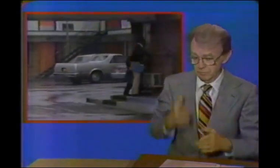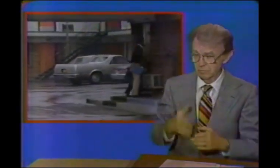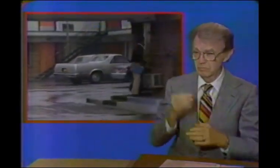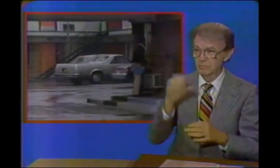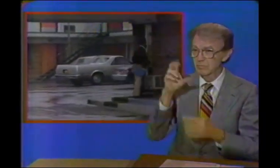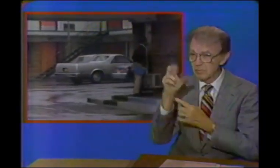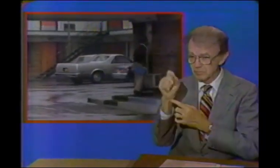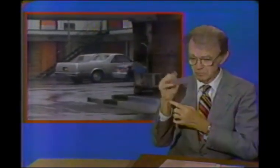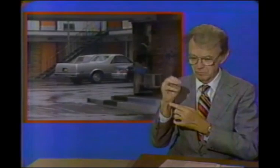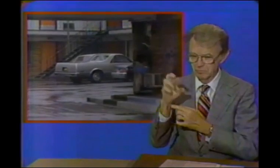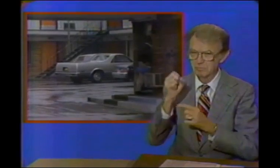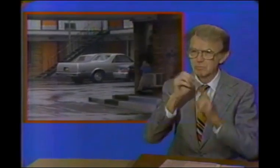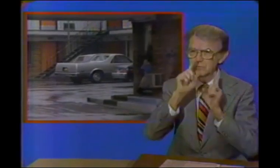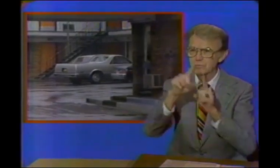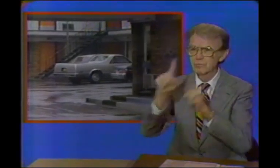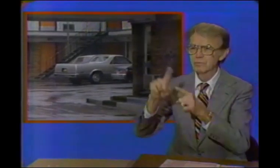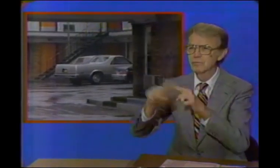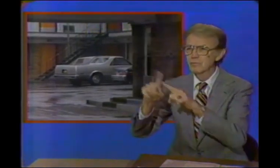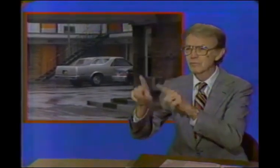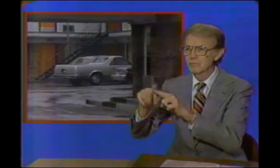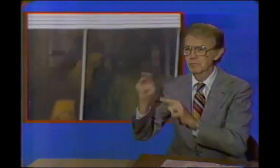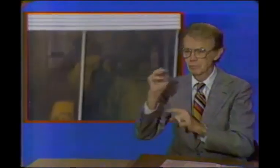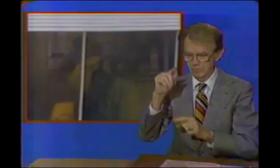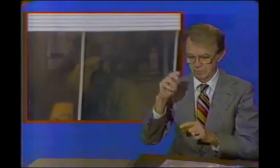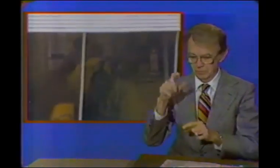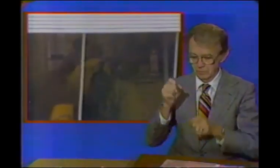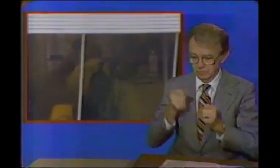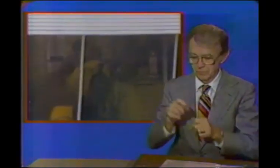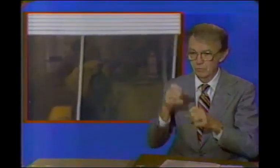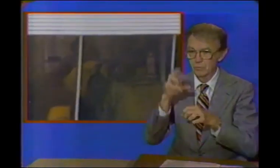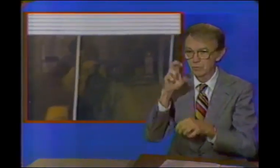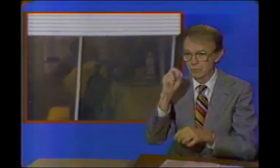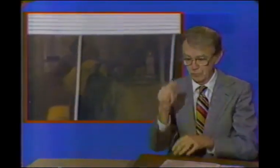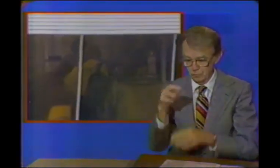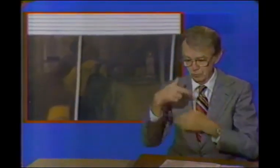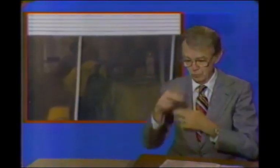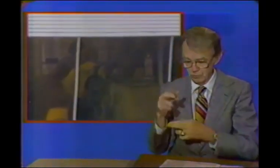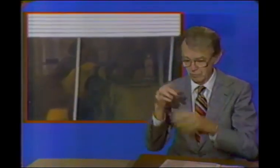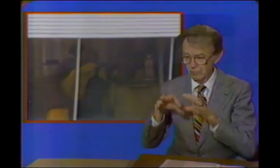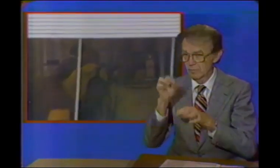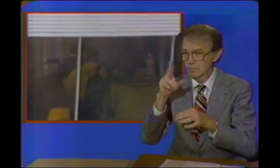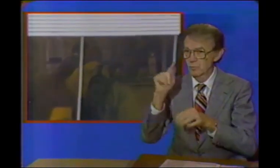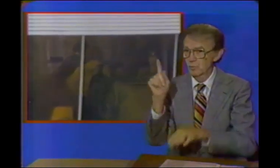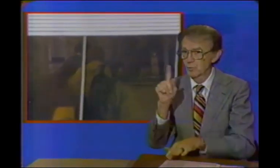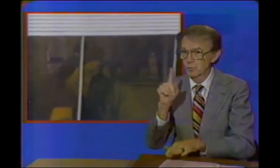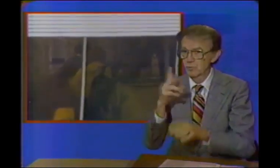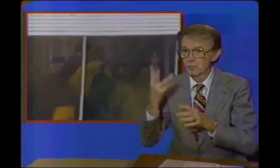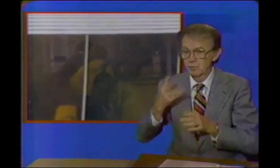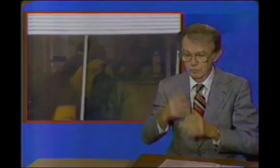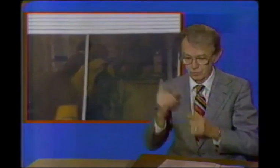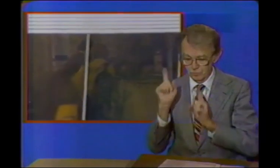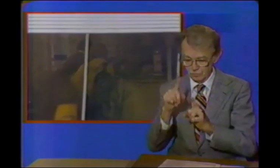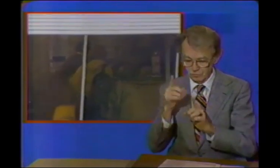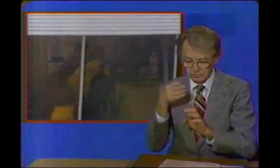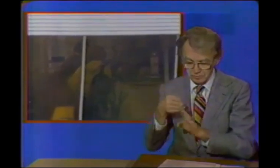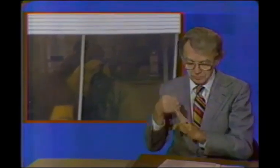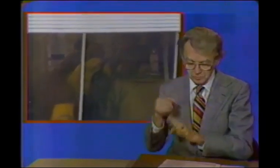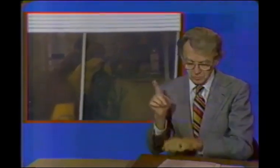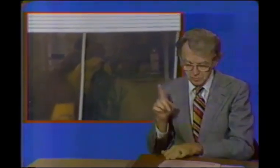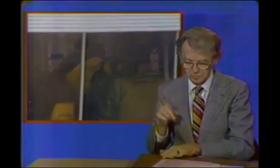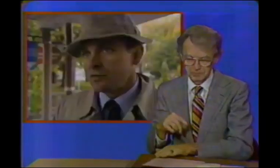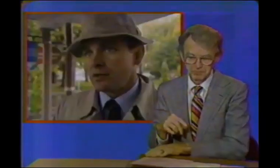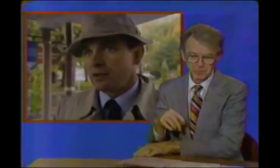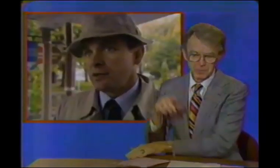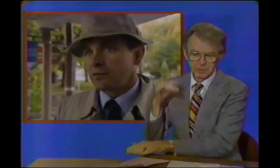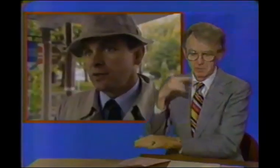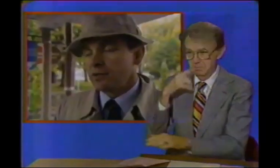with Portland police posing as prostitutes and customers renting rooms in several North Portland motels. Police hope the bust will shake up other motel